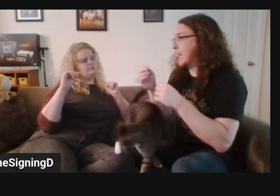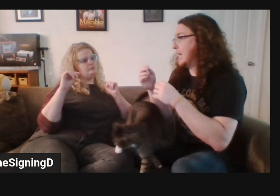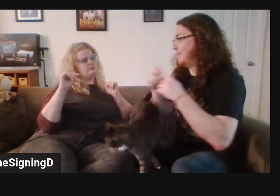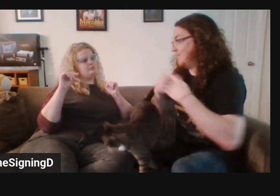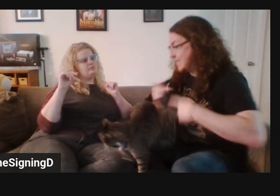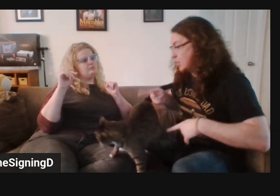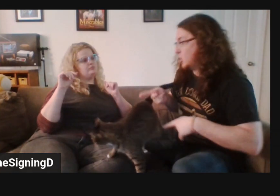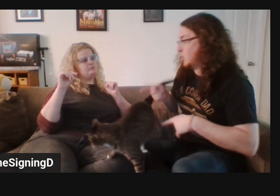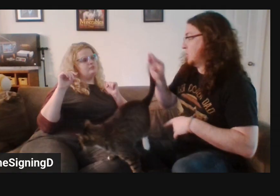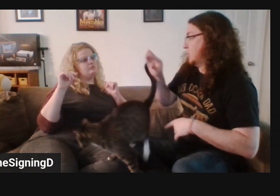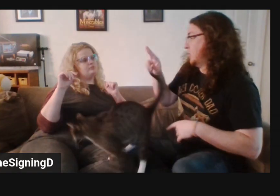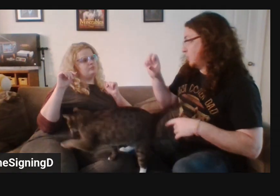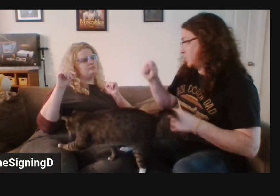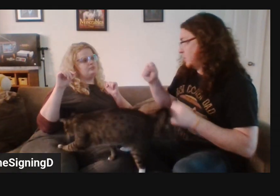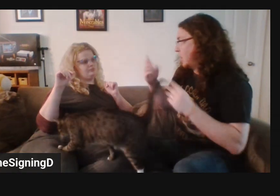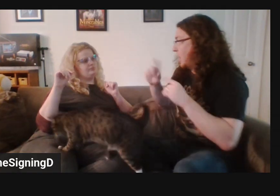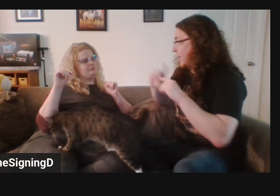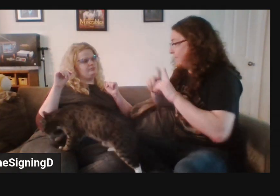a lot of different